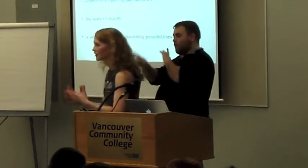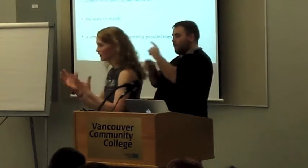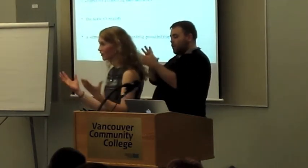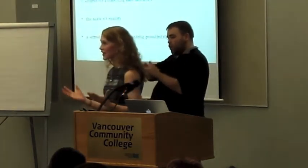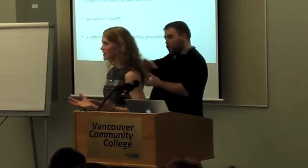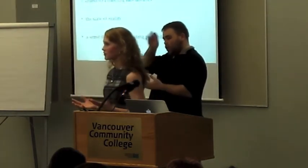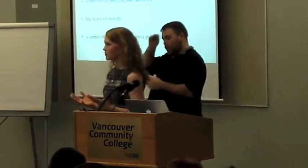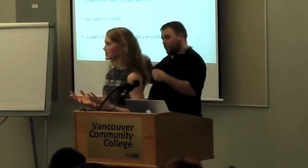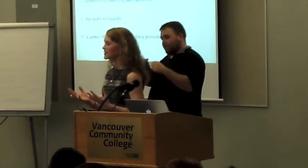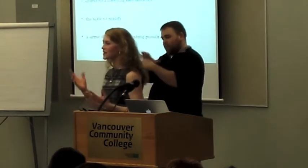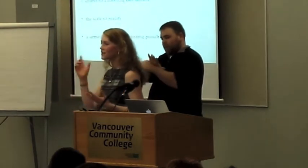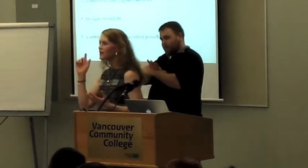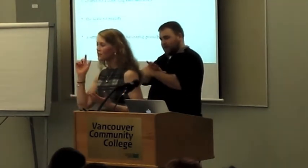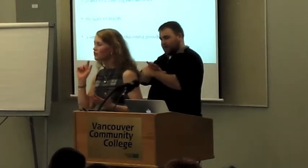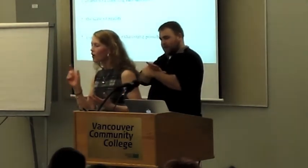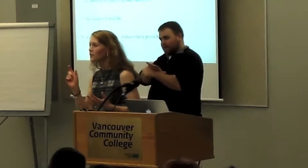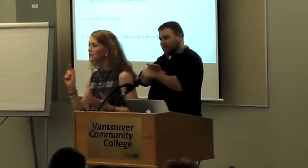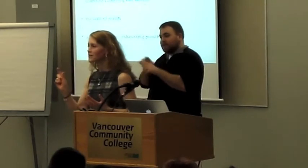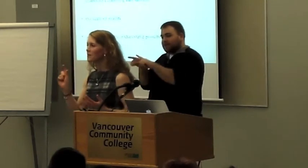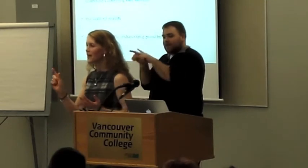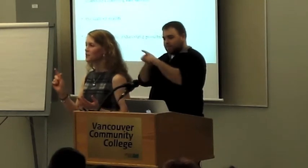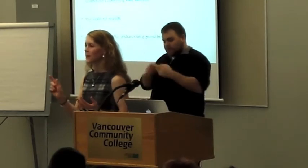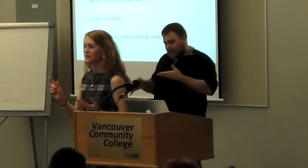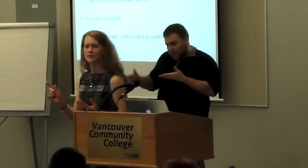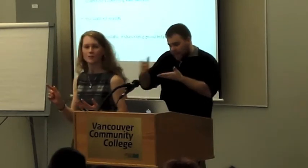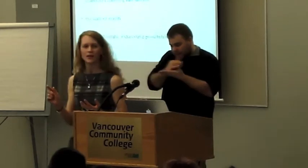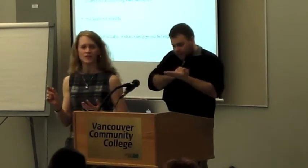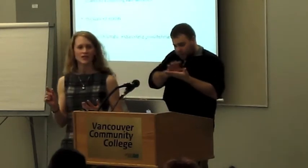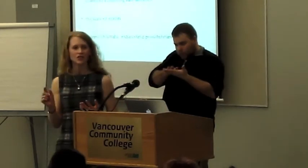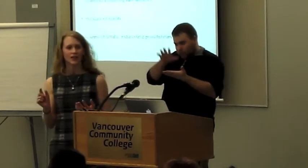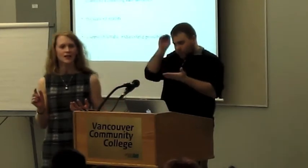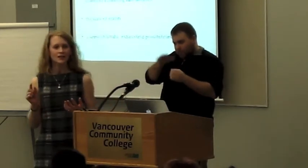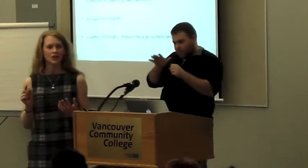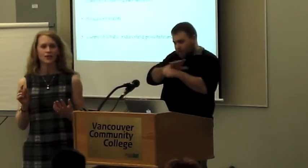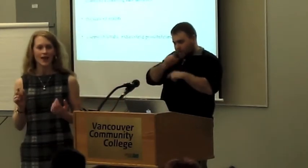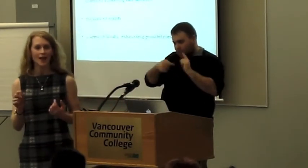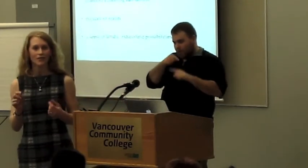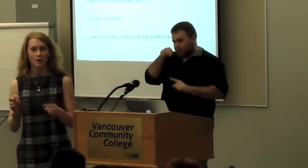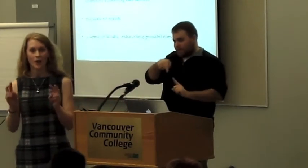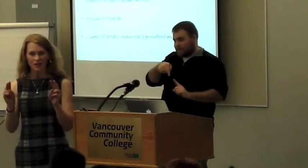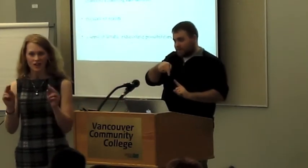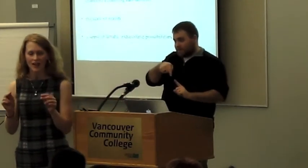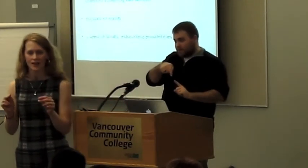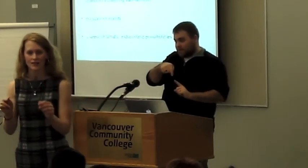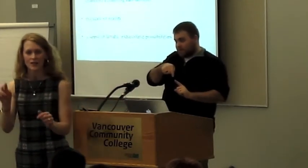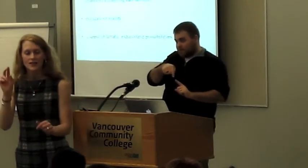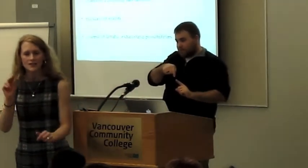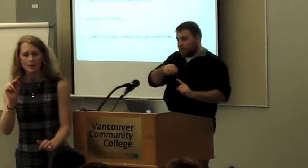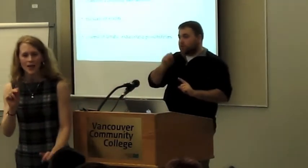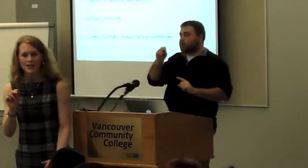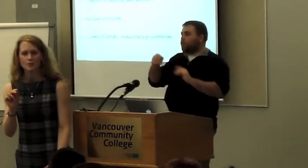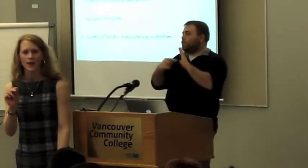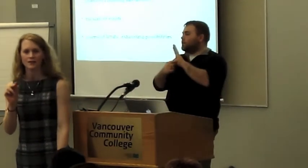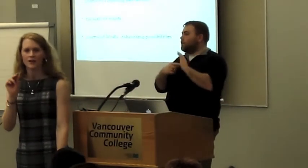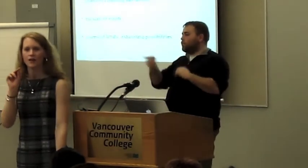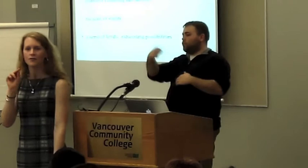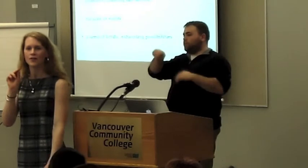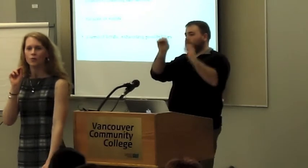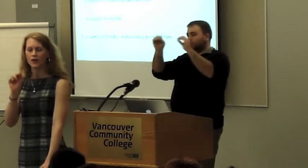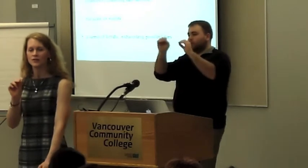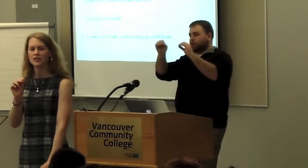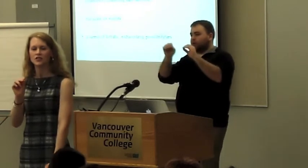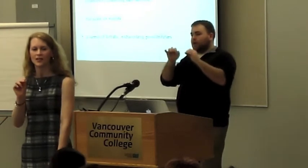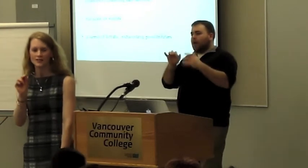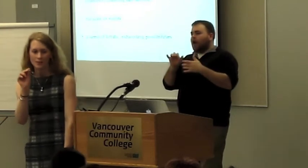in our classrooms? There's always some aspect of something you're teaching that you can have them collect. Some aspect